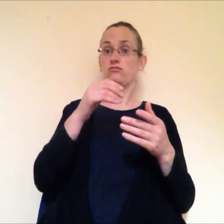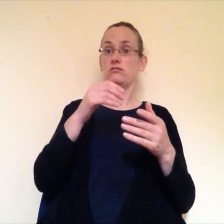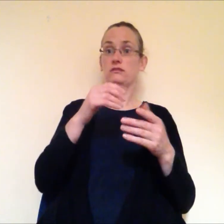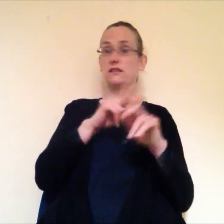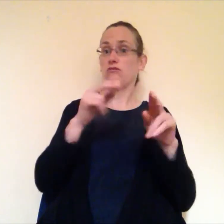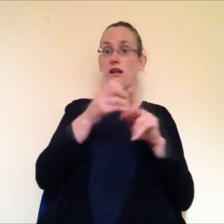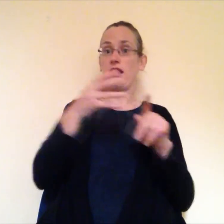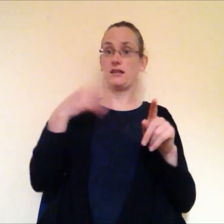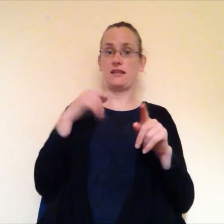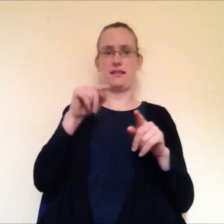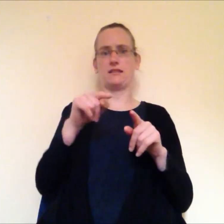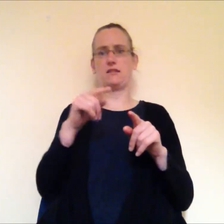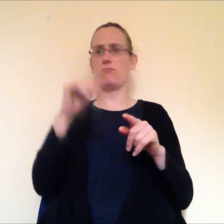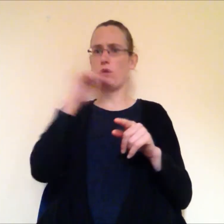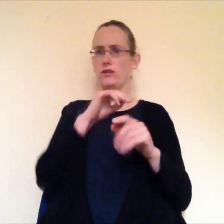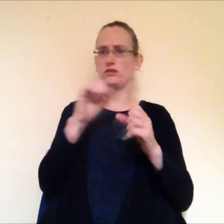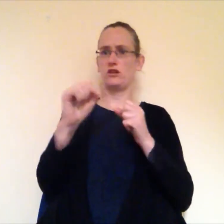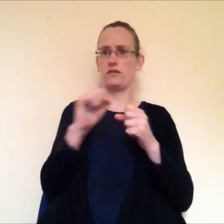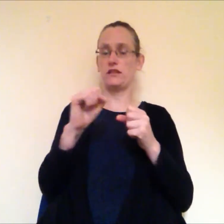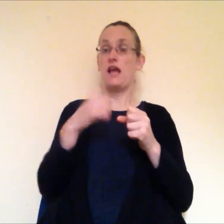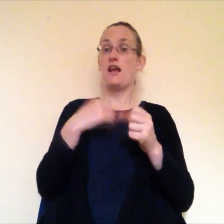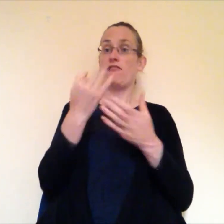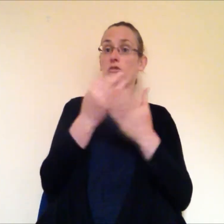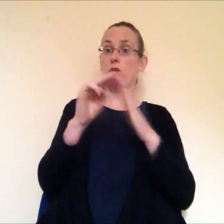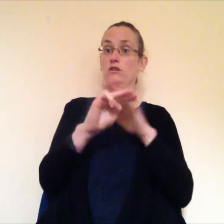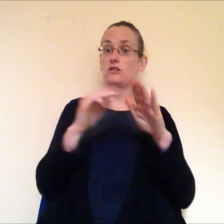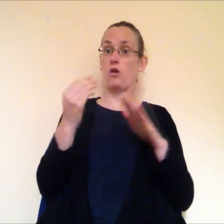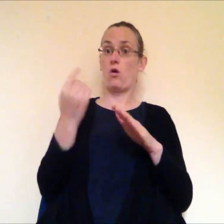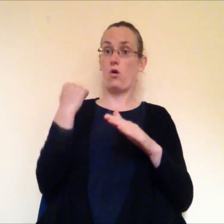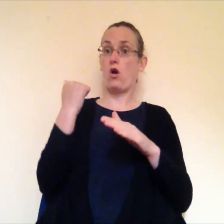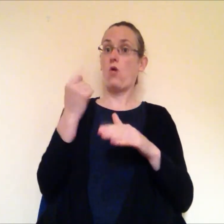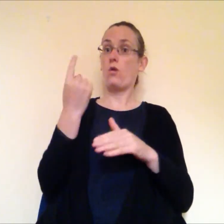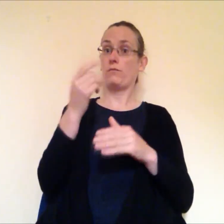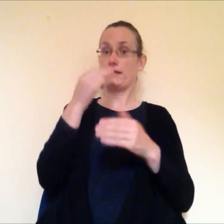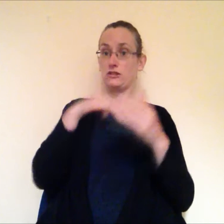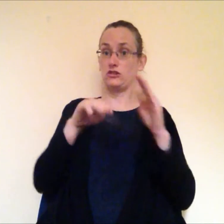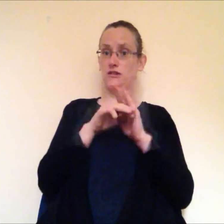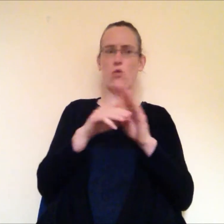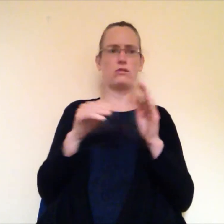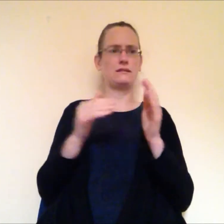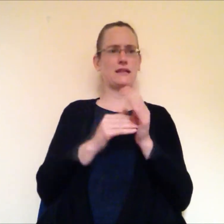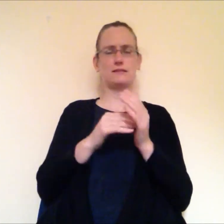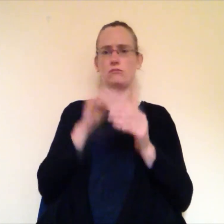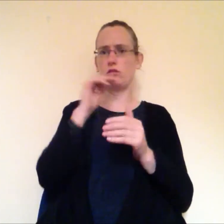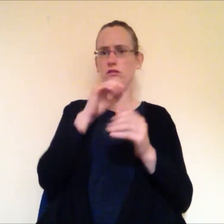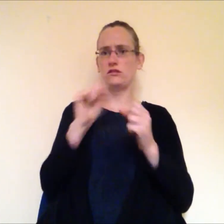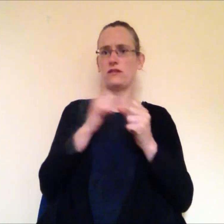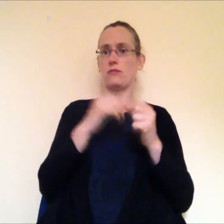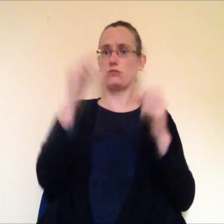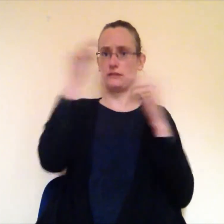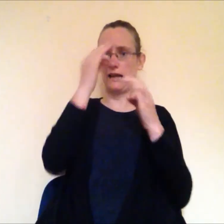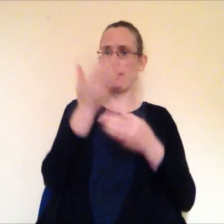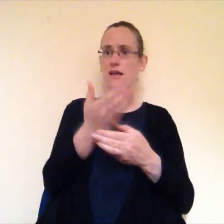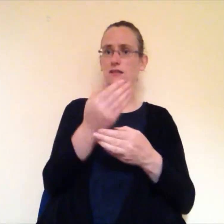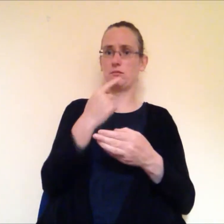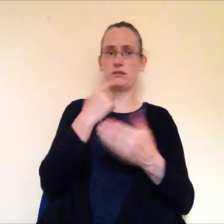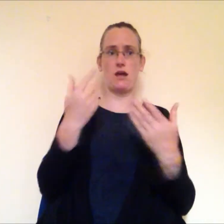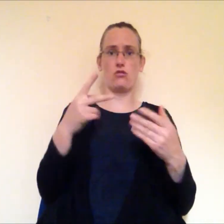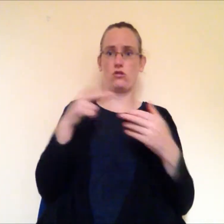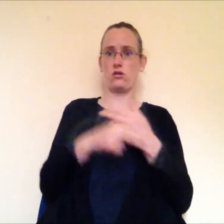months ago said, no, this is going to be recognised as a unique service and protected as such. So this is a huge shock. So